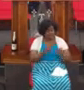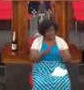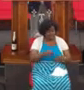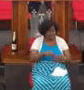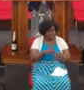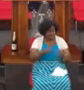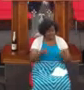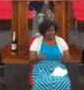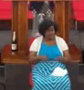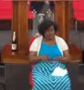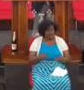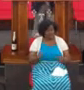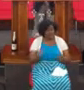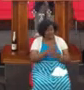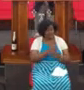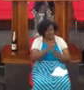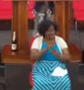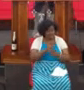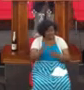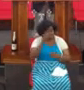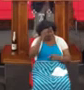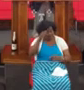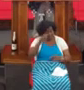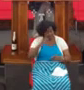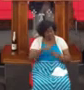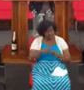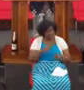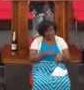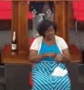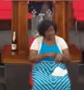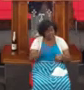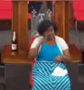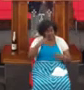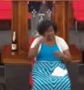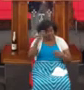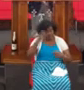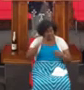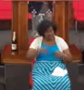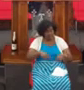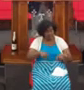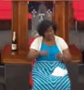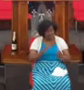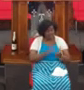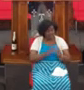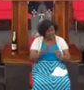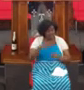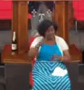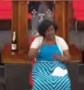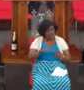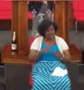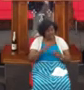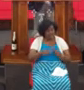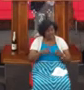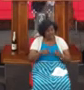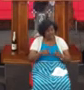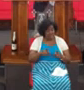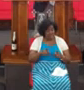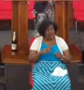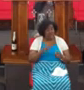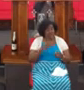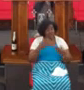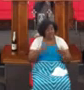inn and took care of him. And that when it was time for him to go, the Bible said, he says to the innkeeper, you